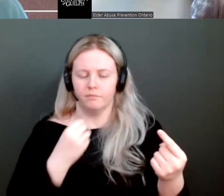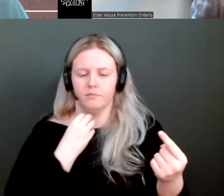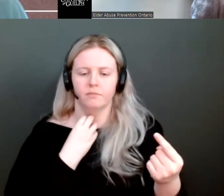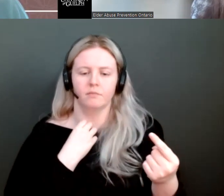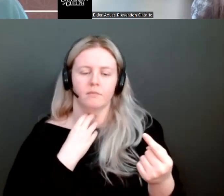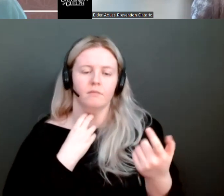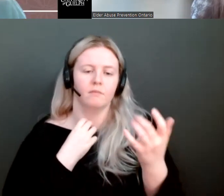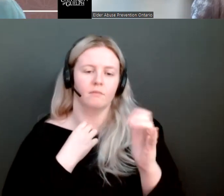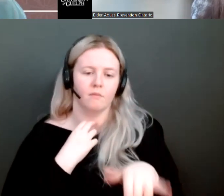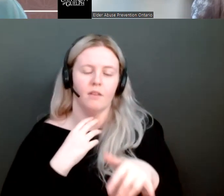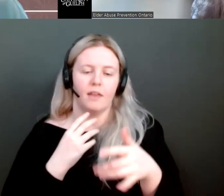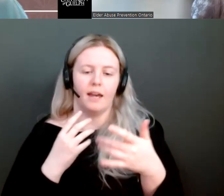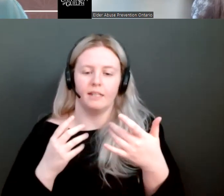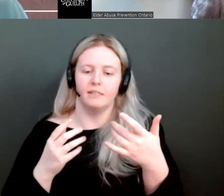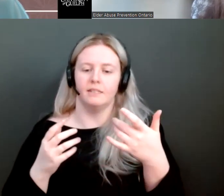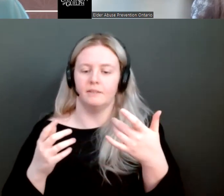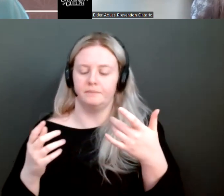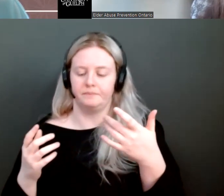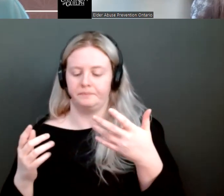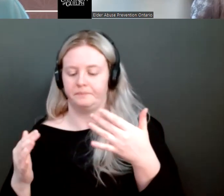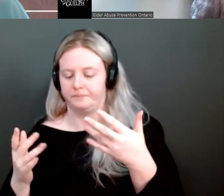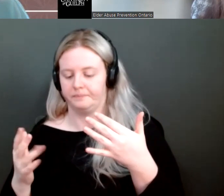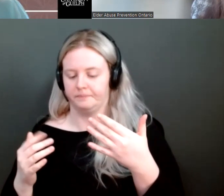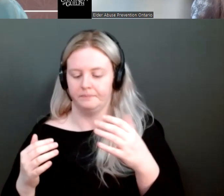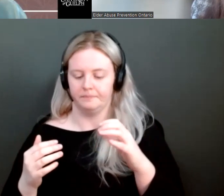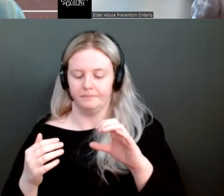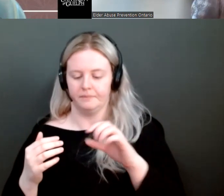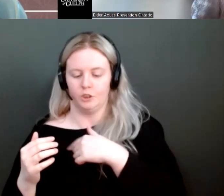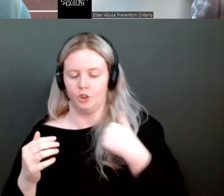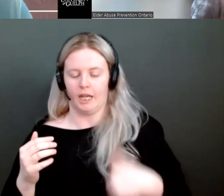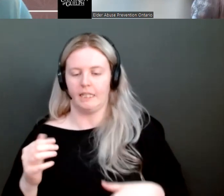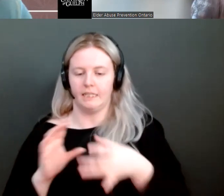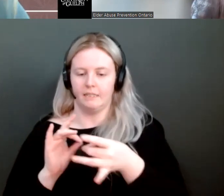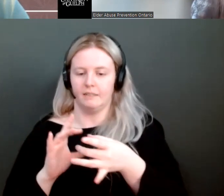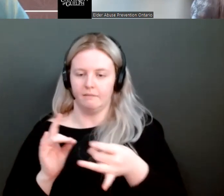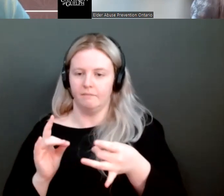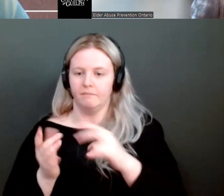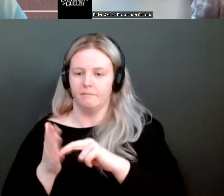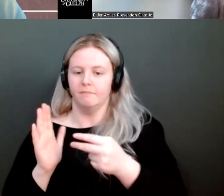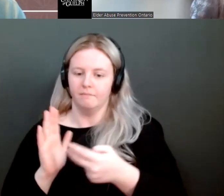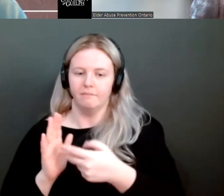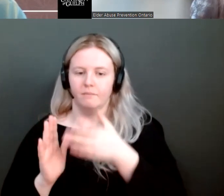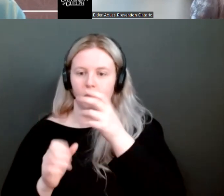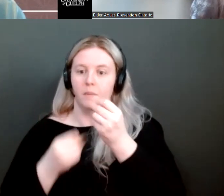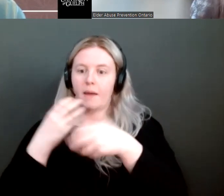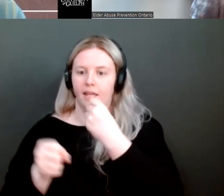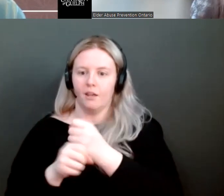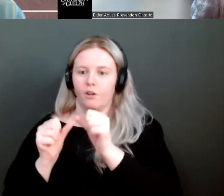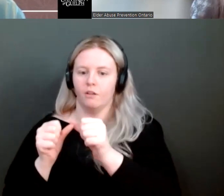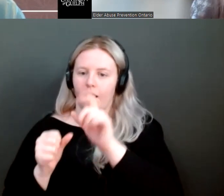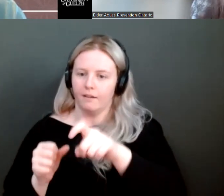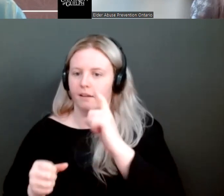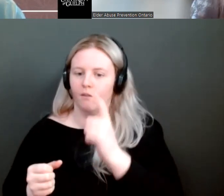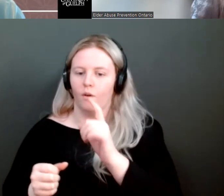says change takes 100 years, and we haven't reached 100 years yet, and maybe a lot of us won't be here by then. But I think we'll hopefully